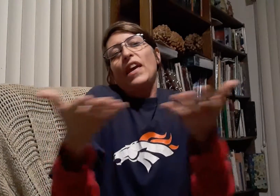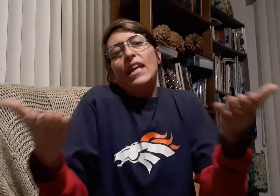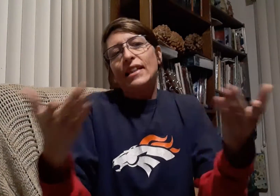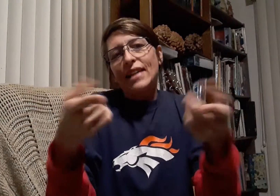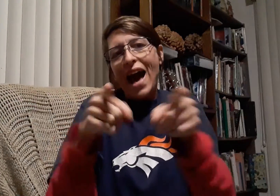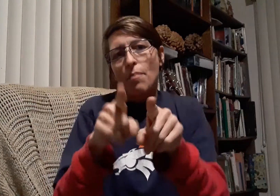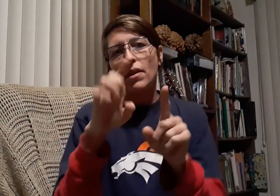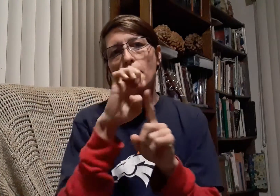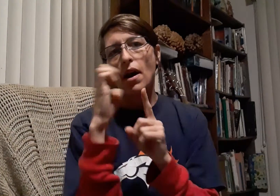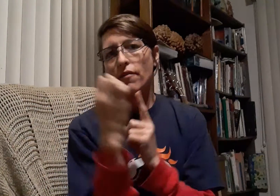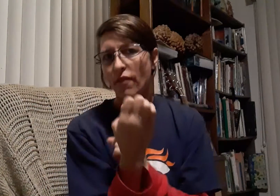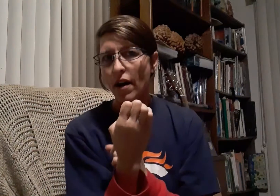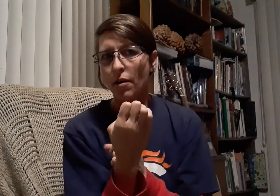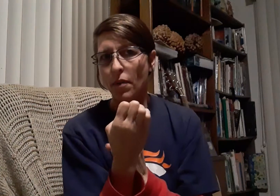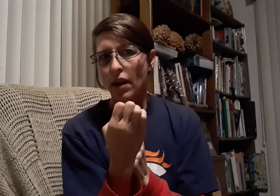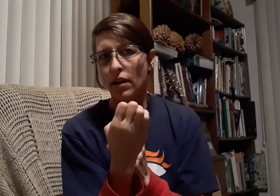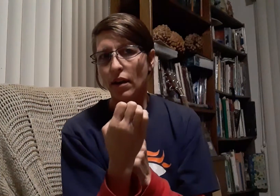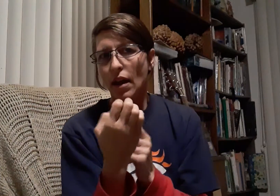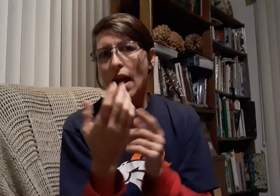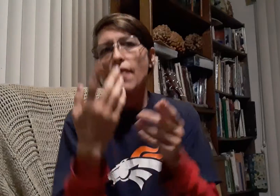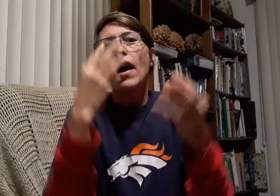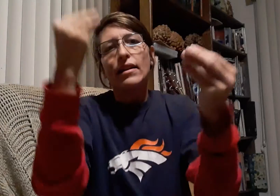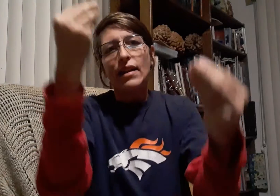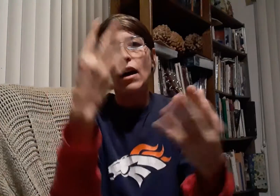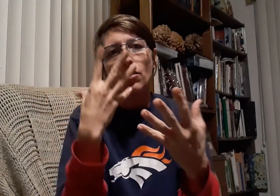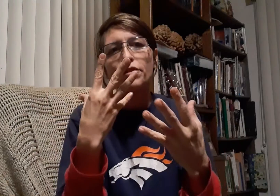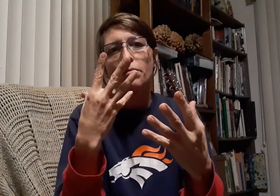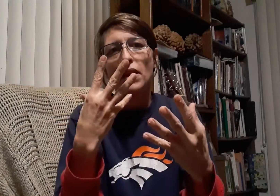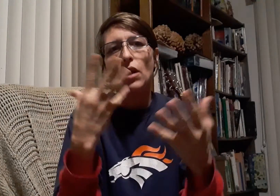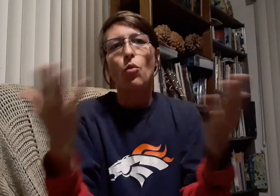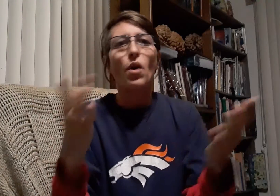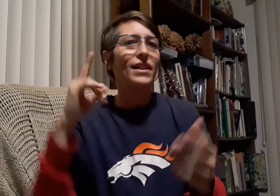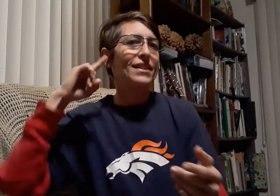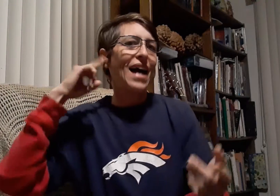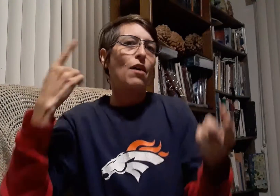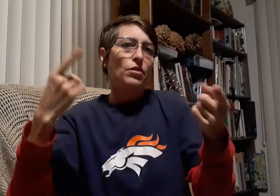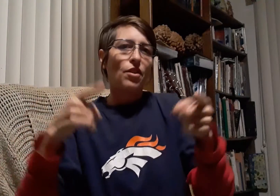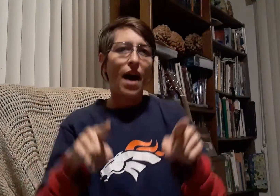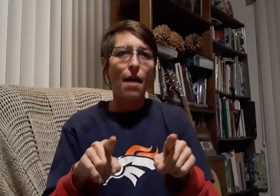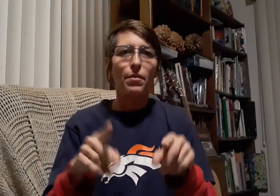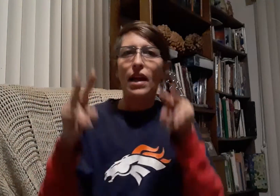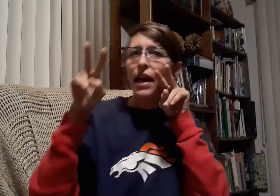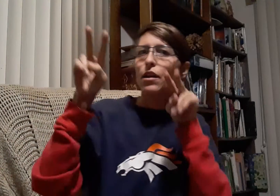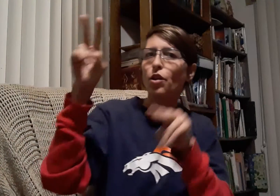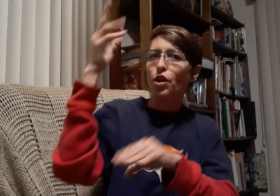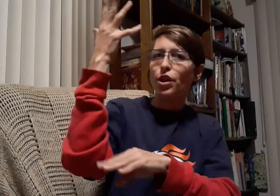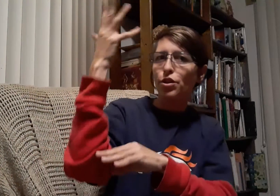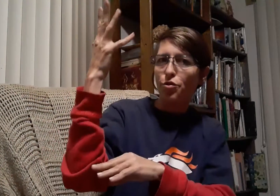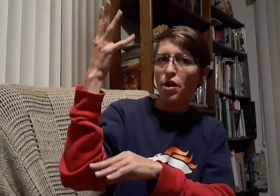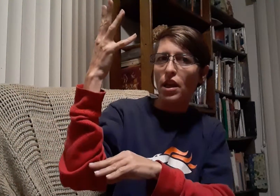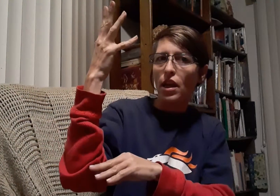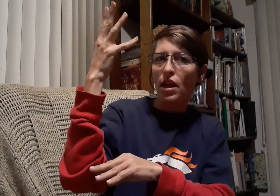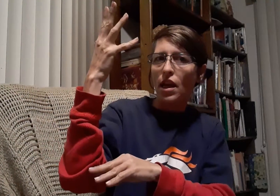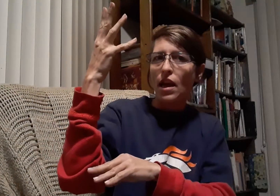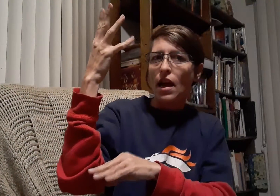things happen in my environment, and that tells me what sounds are happening. I can look at a tree